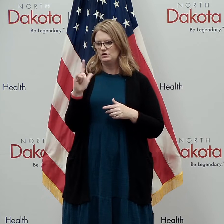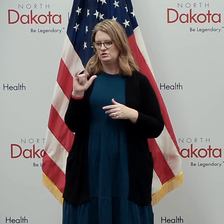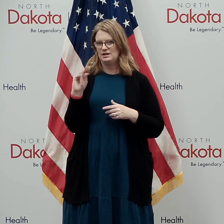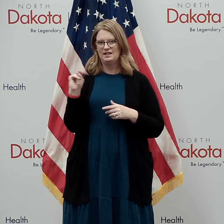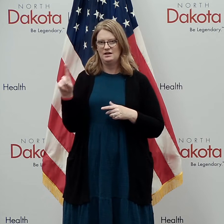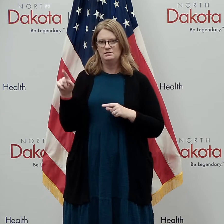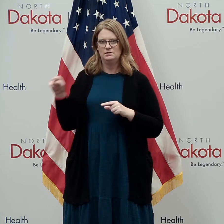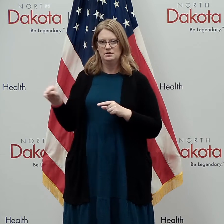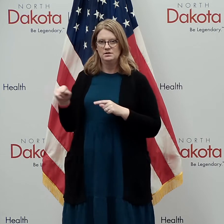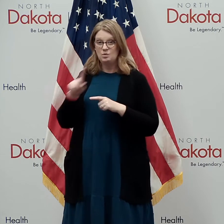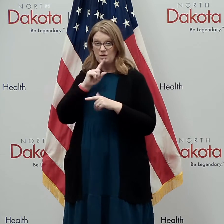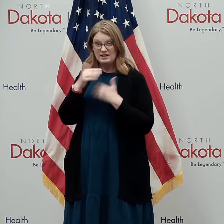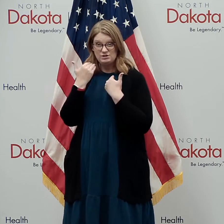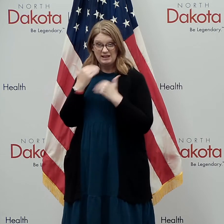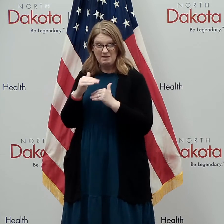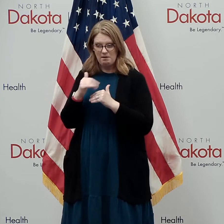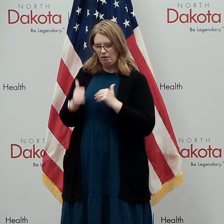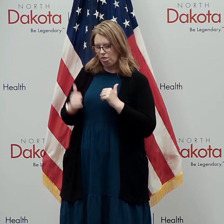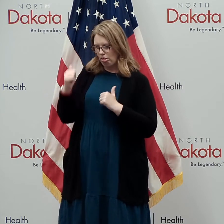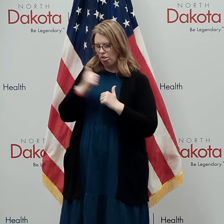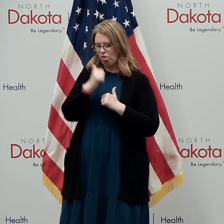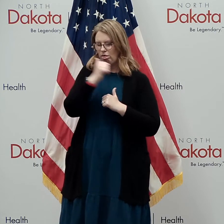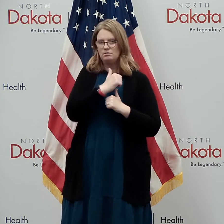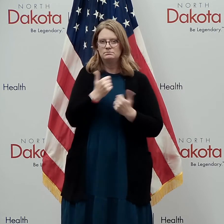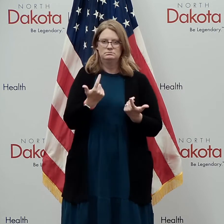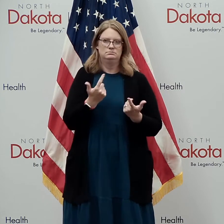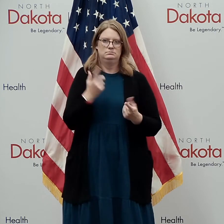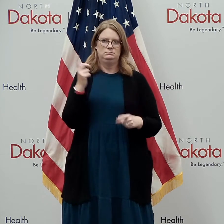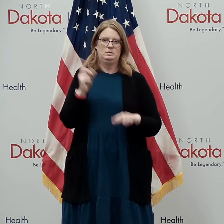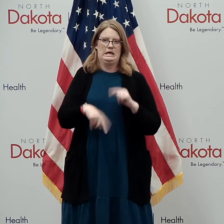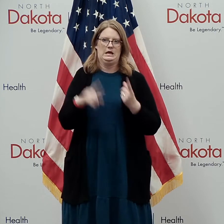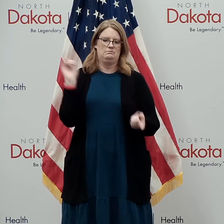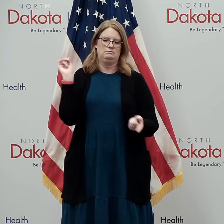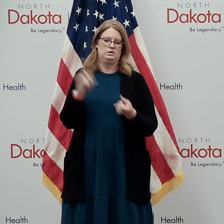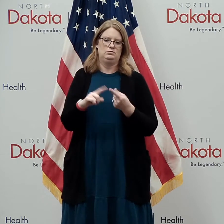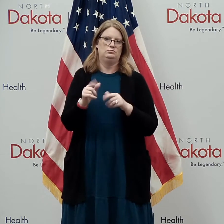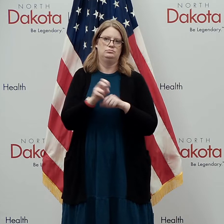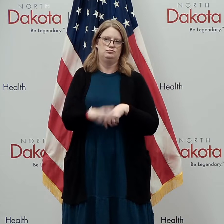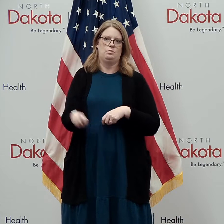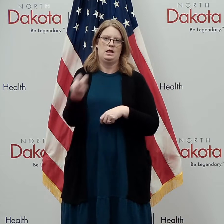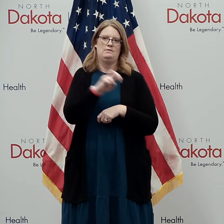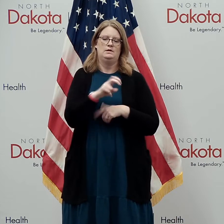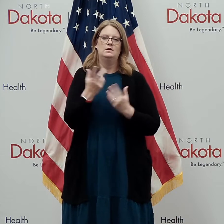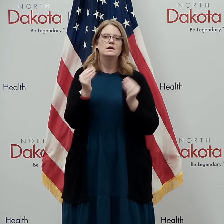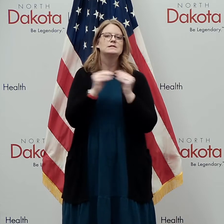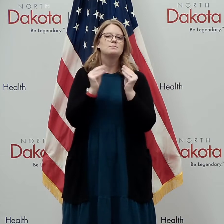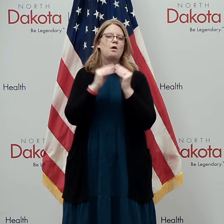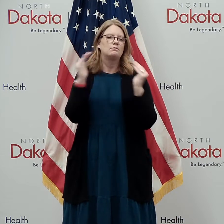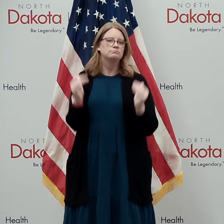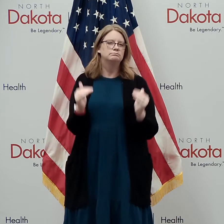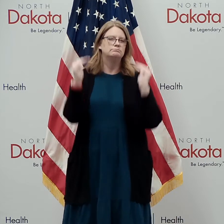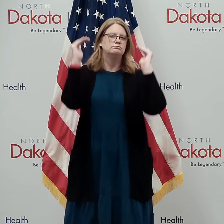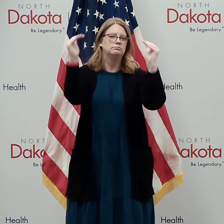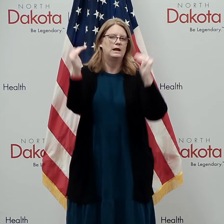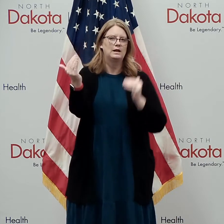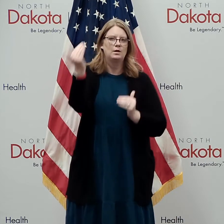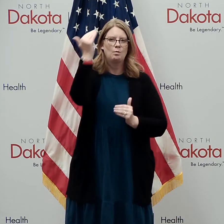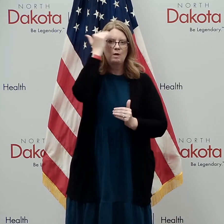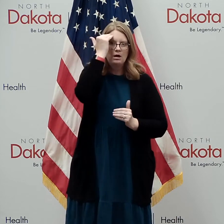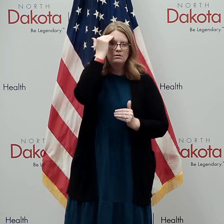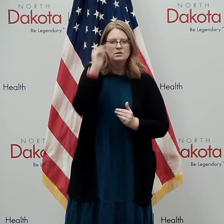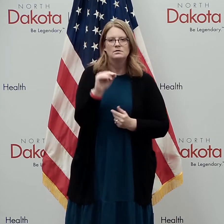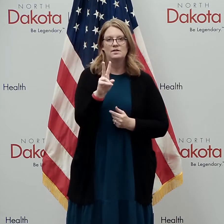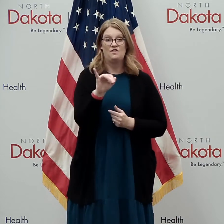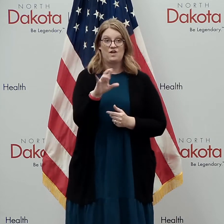to. There's it would be no attempt to try to reduce travel. We're just trying to increase awareness about where the virus is